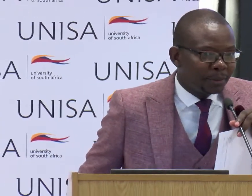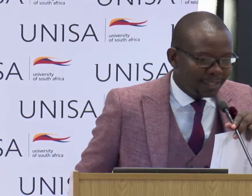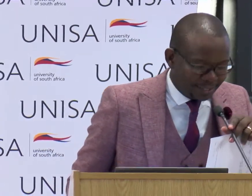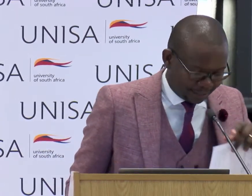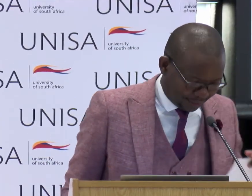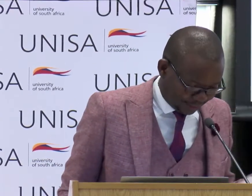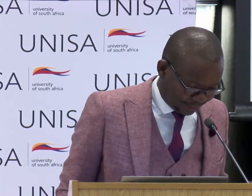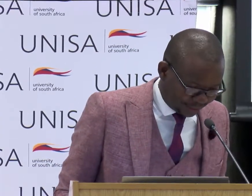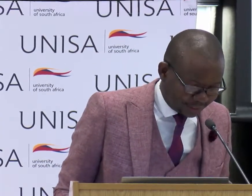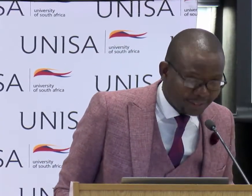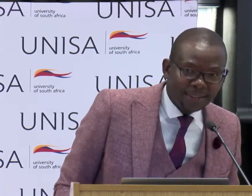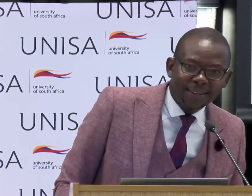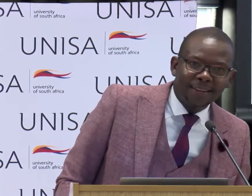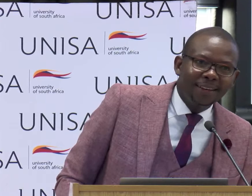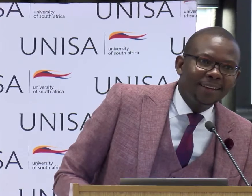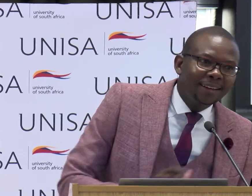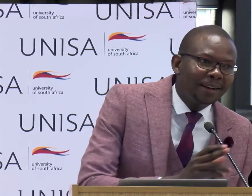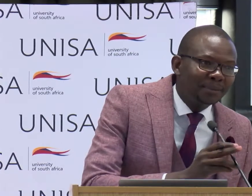Tobel,